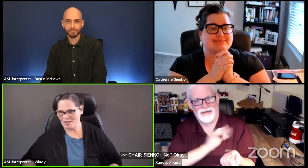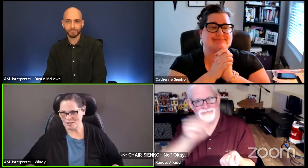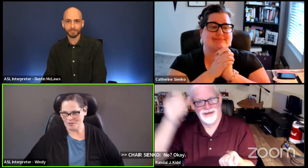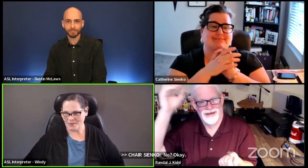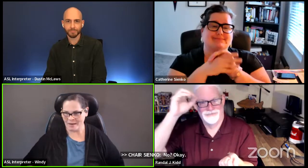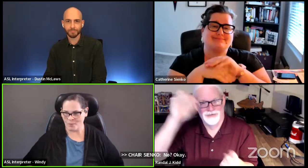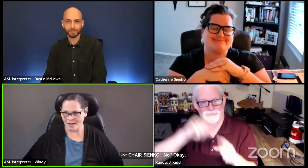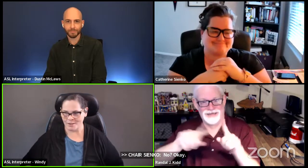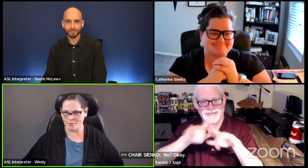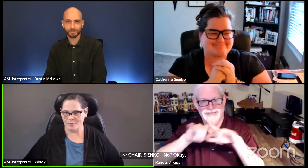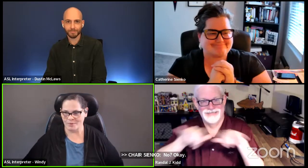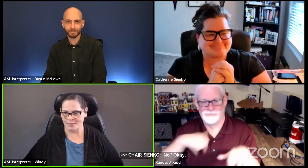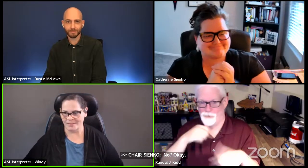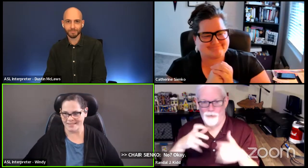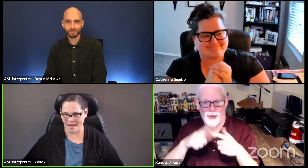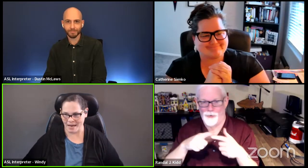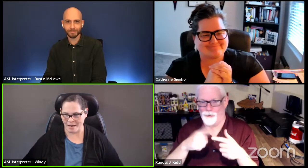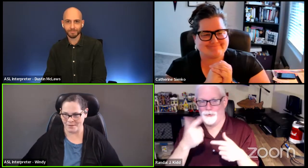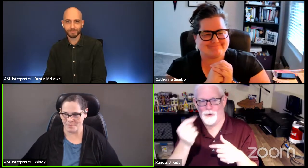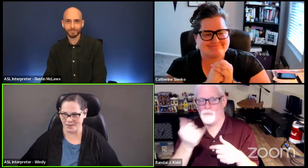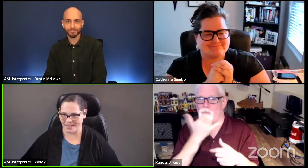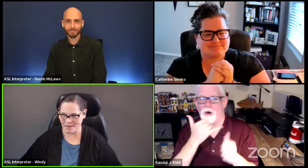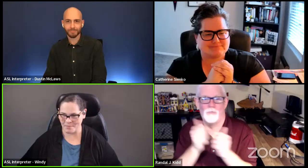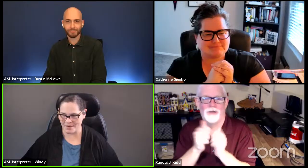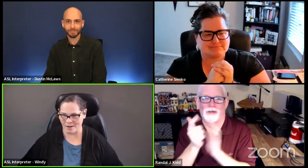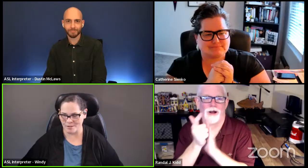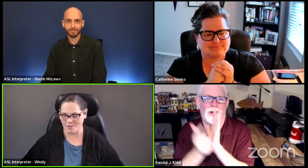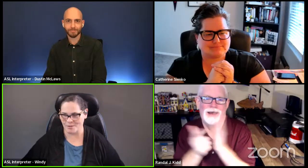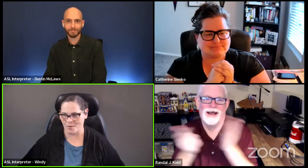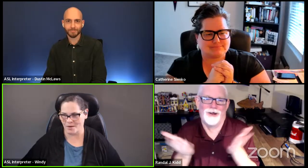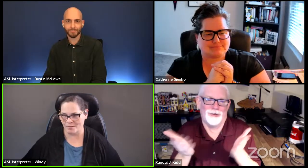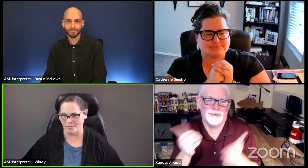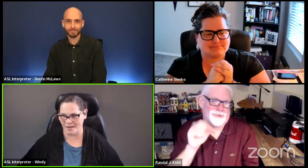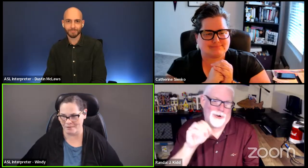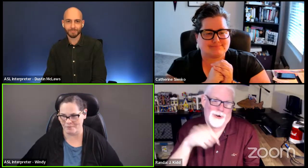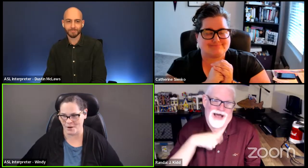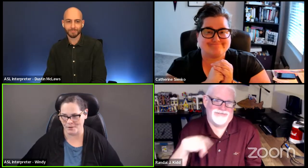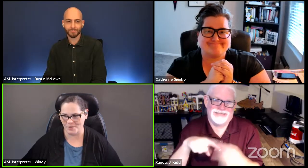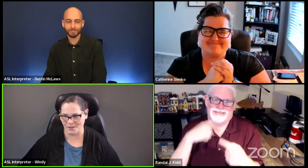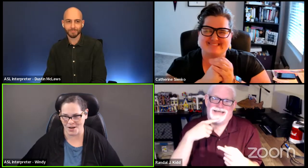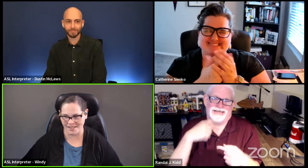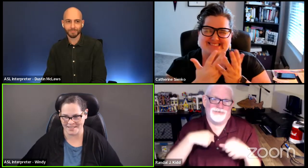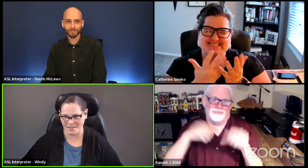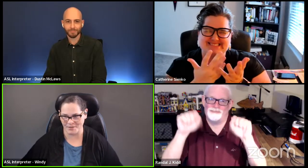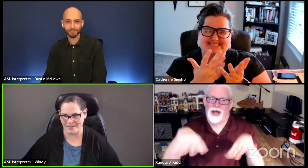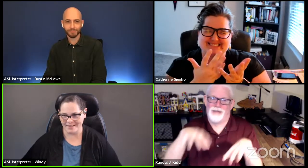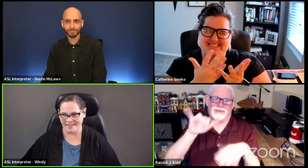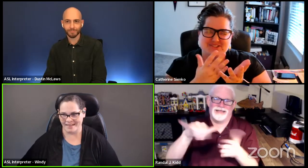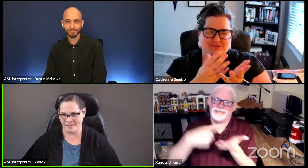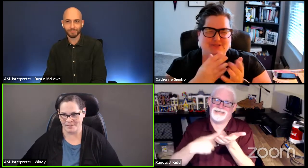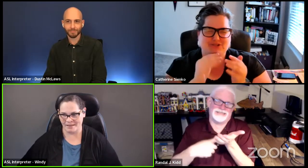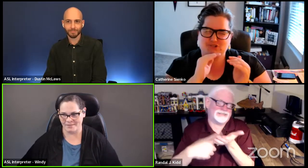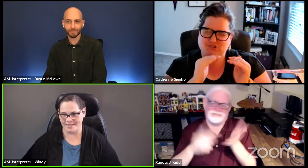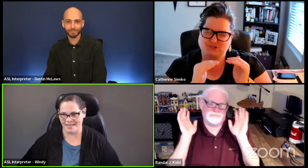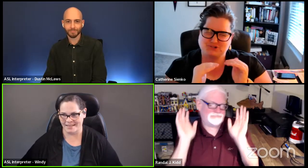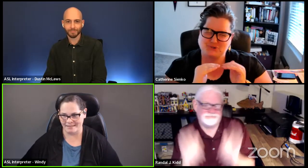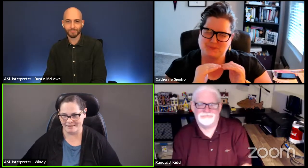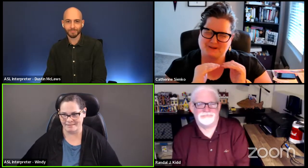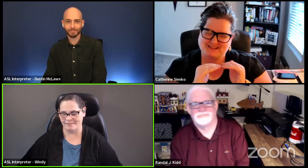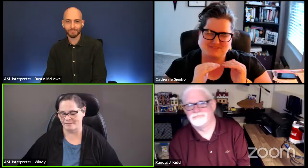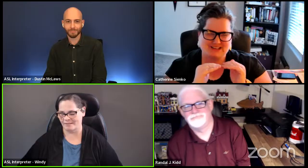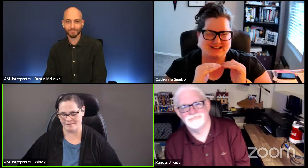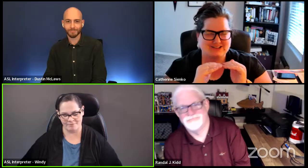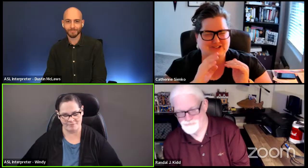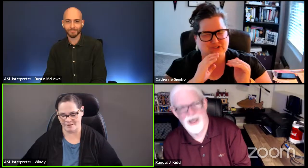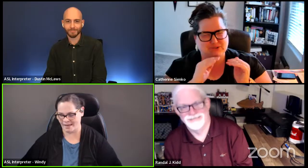That's my issue. I want to pull staff input in, but I also don't want to run afoul of the law. So I would have to